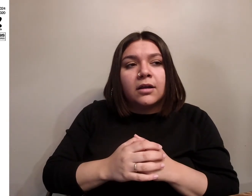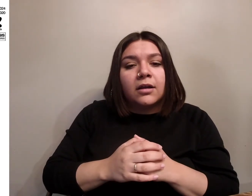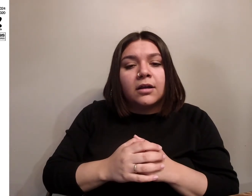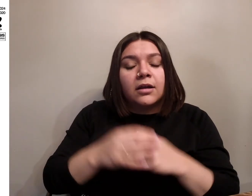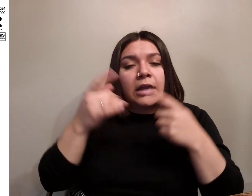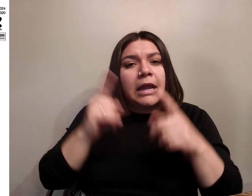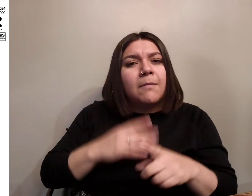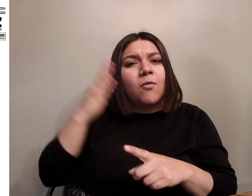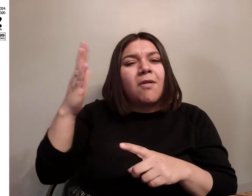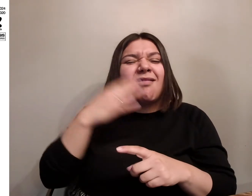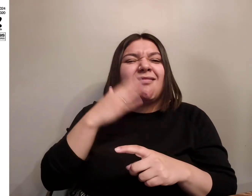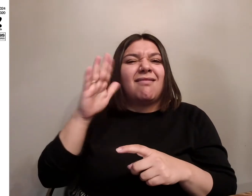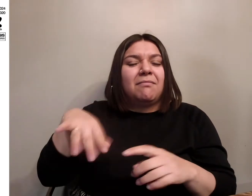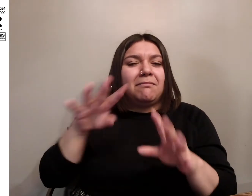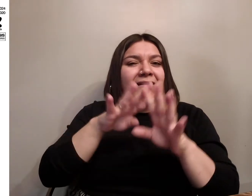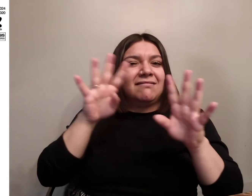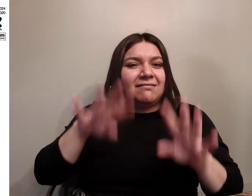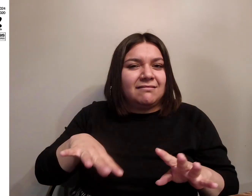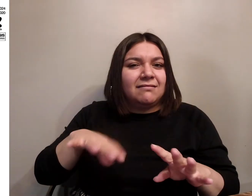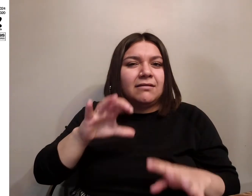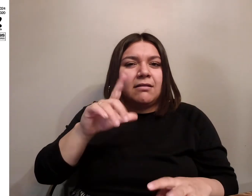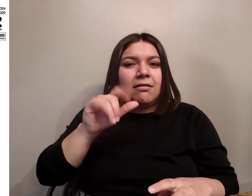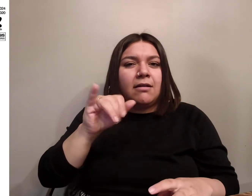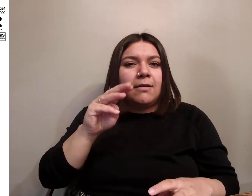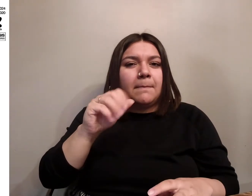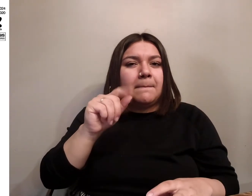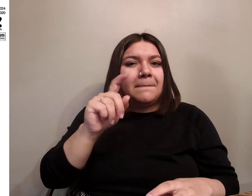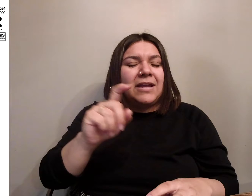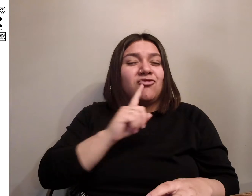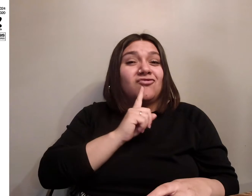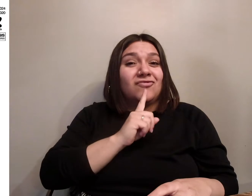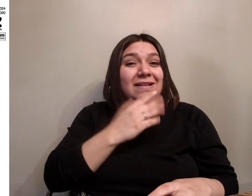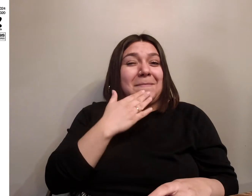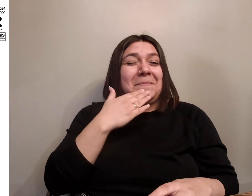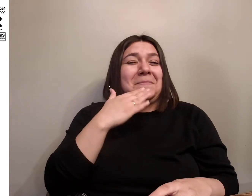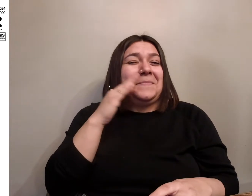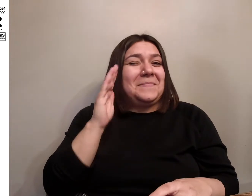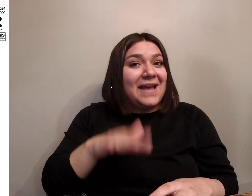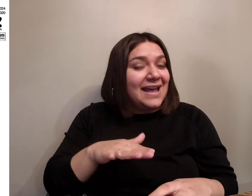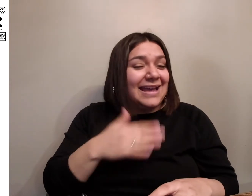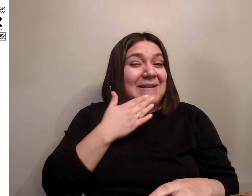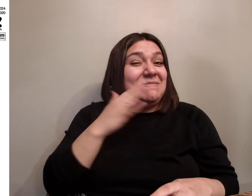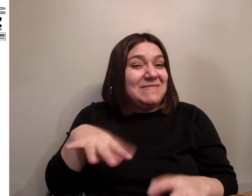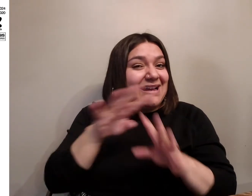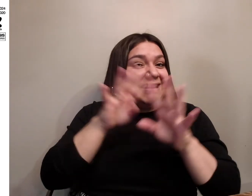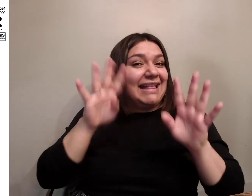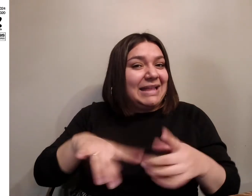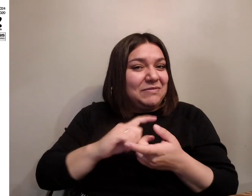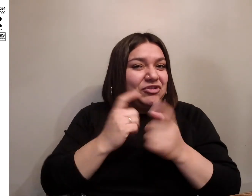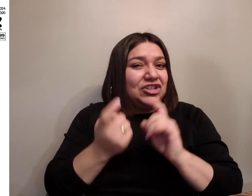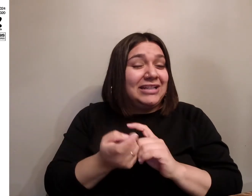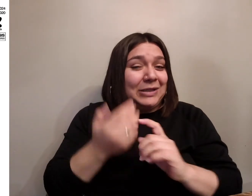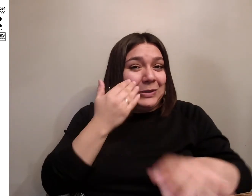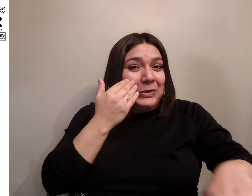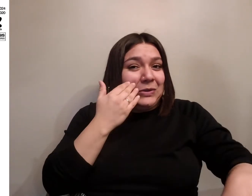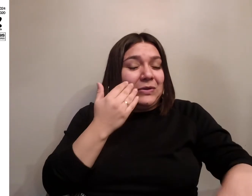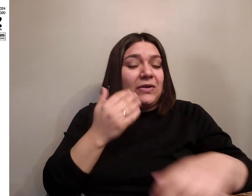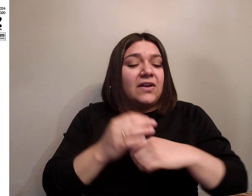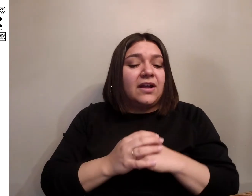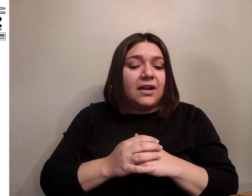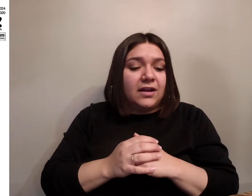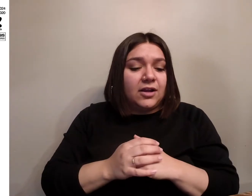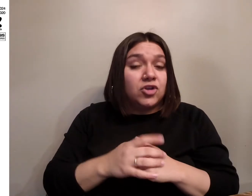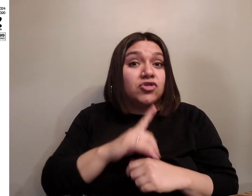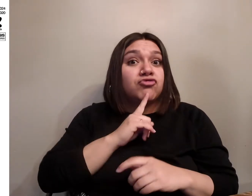happen when the bad climate, the really bad aspects